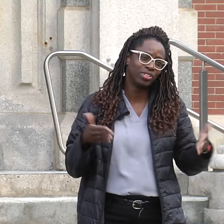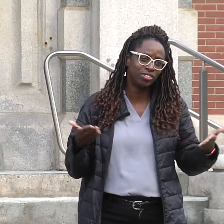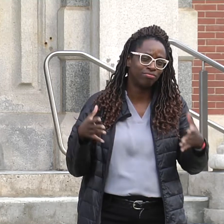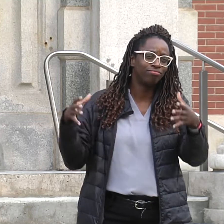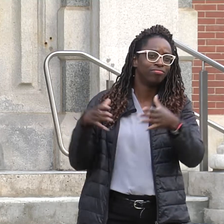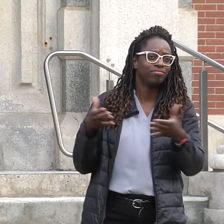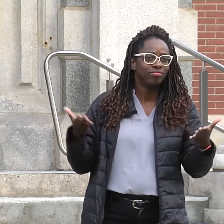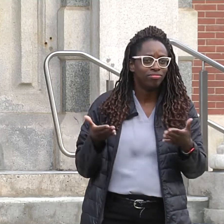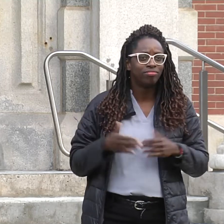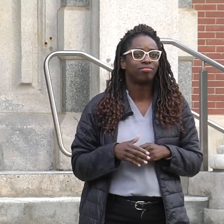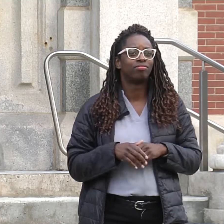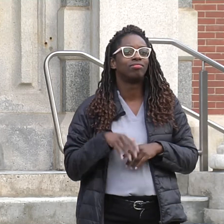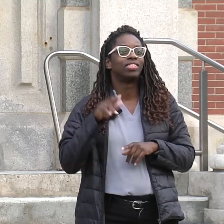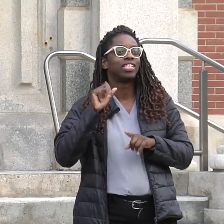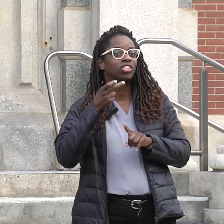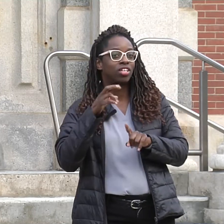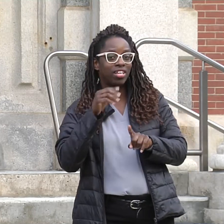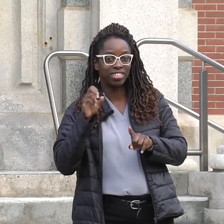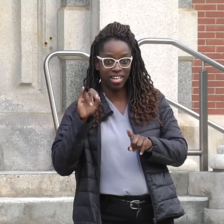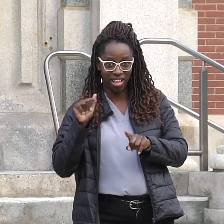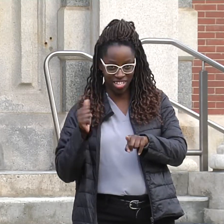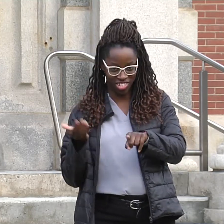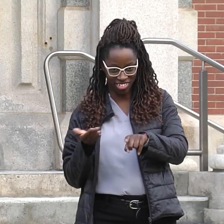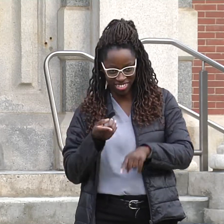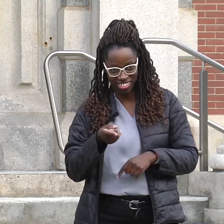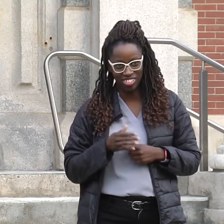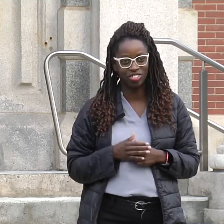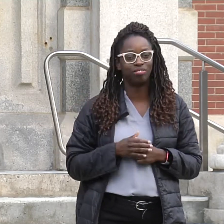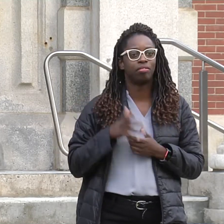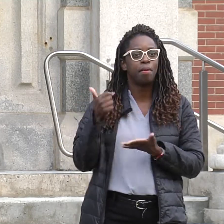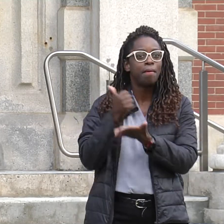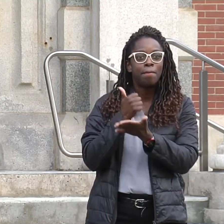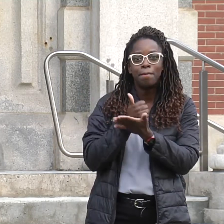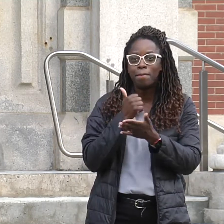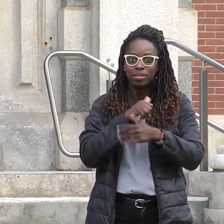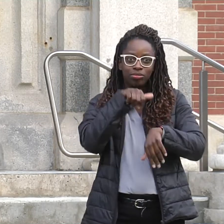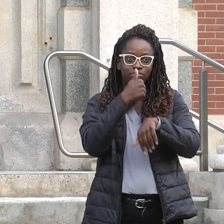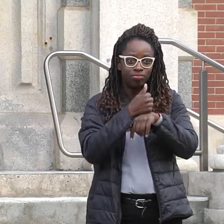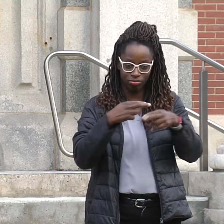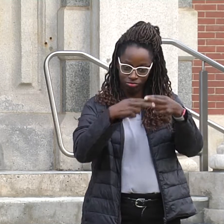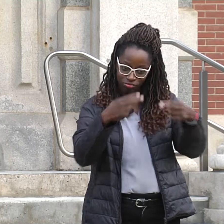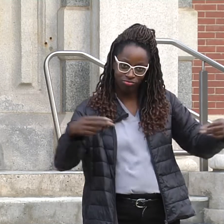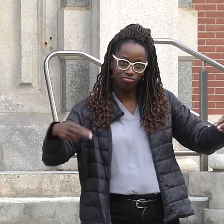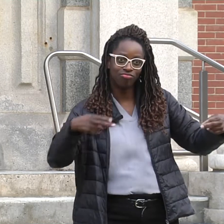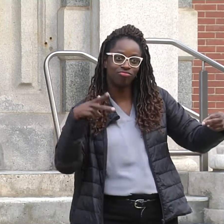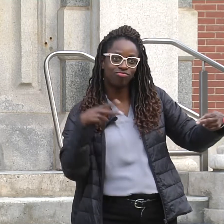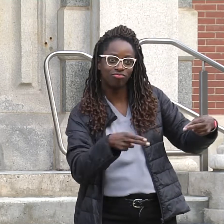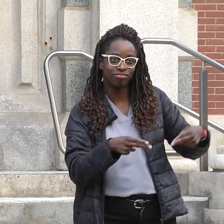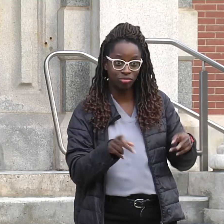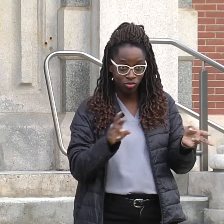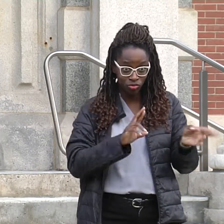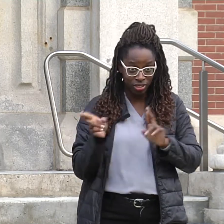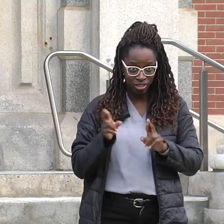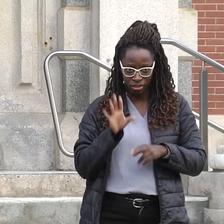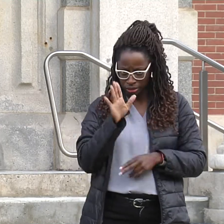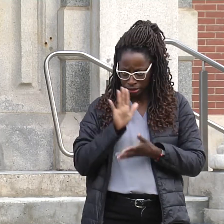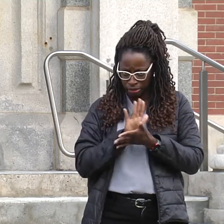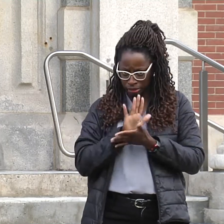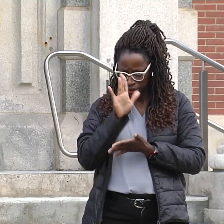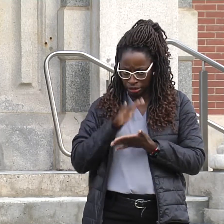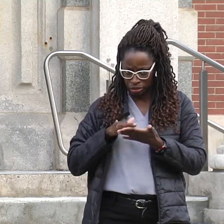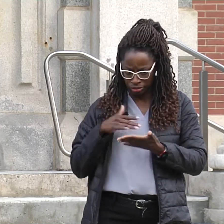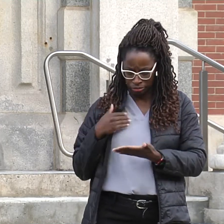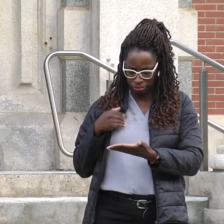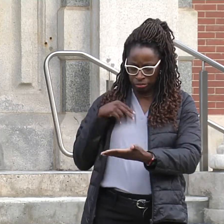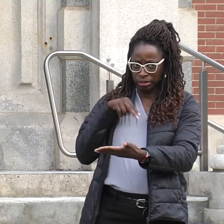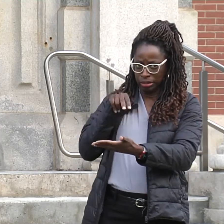Sienna, and they're gonna help cut the ribbon, right, guys? Yeah, okay. And I think, let me look at my cheat sheet to make sure I got everything I wanted to say. It's really